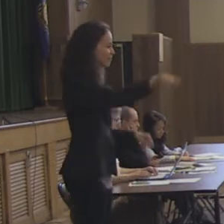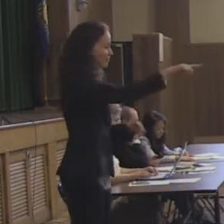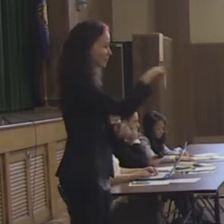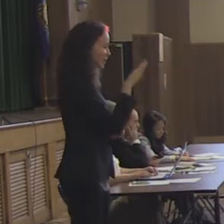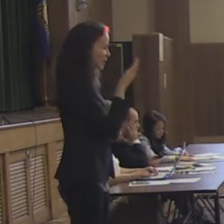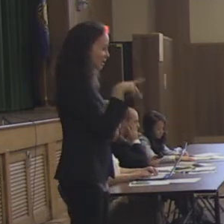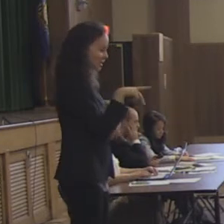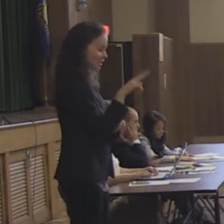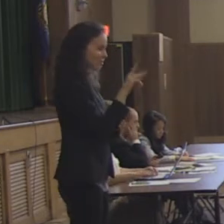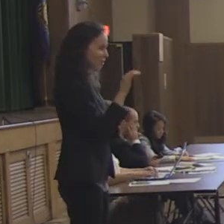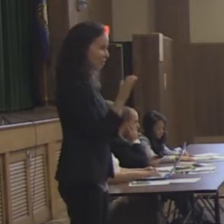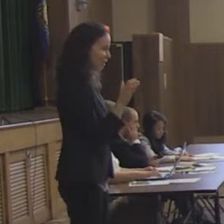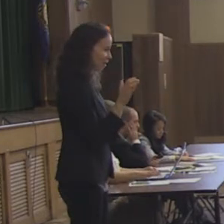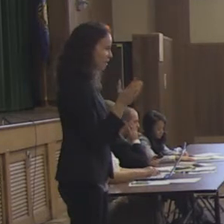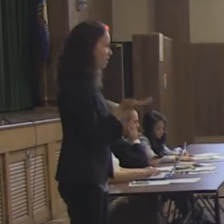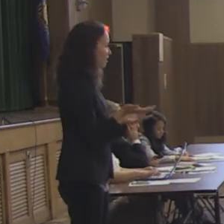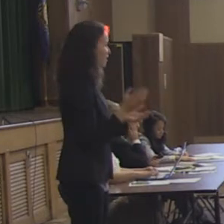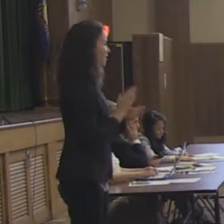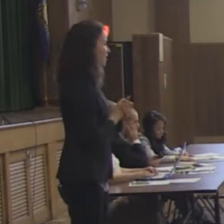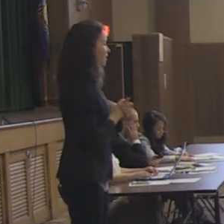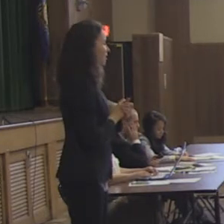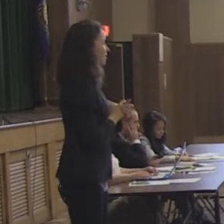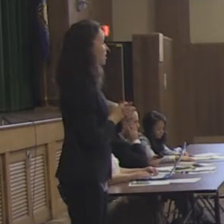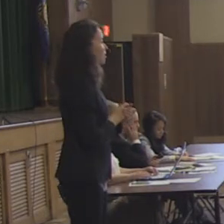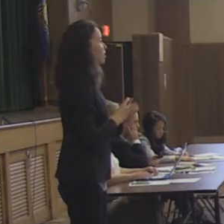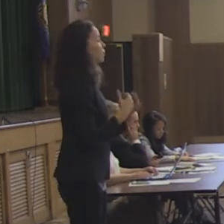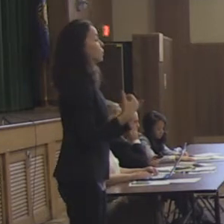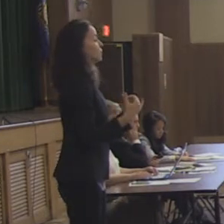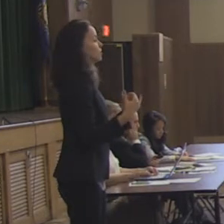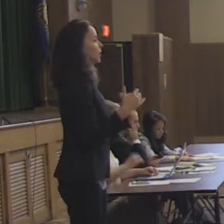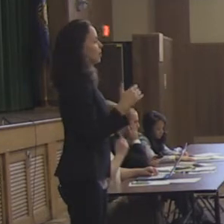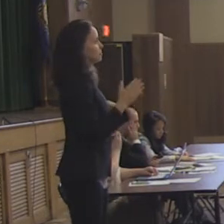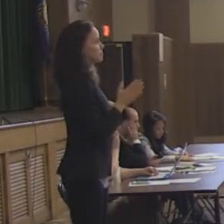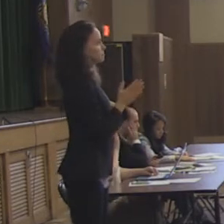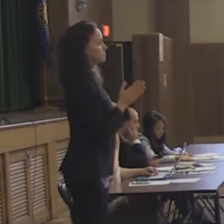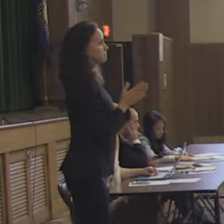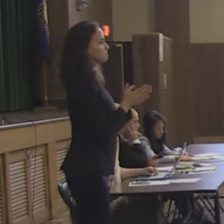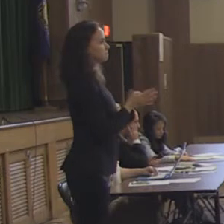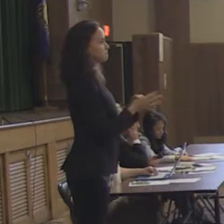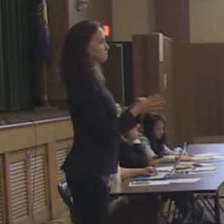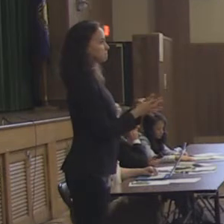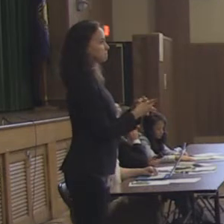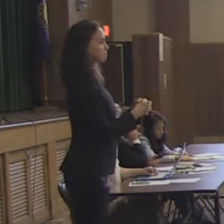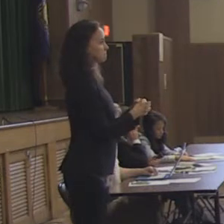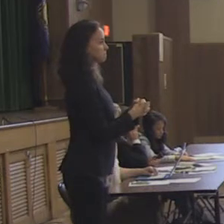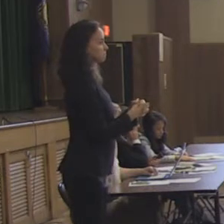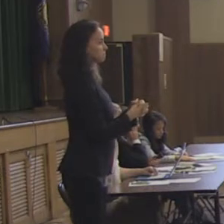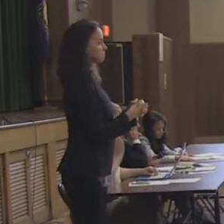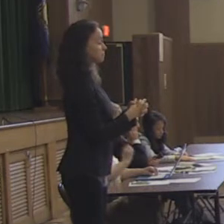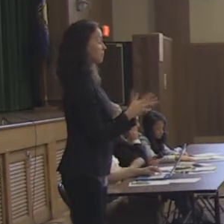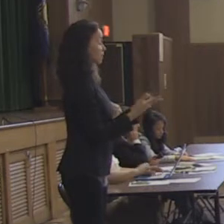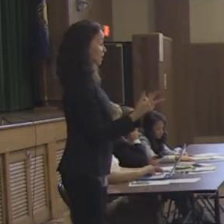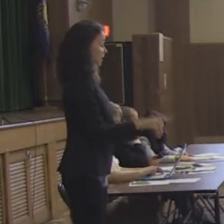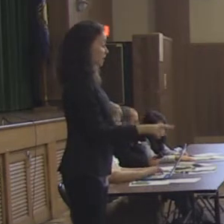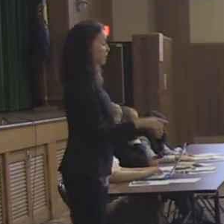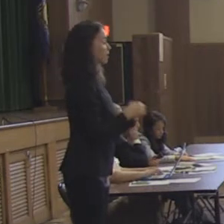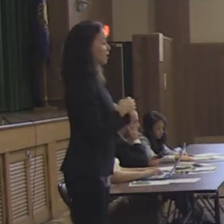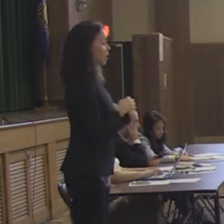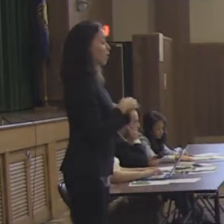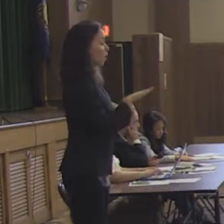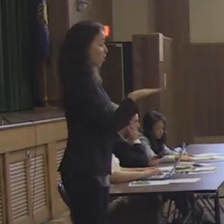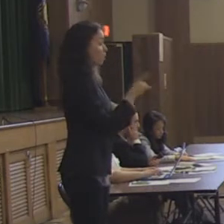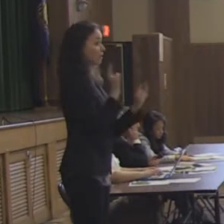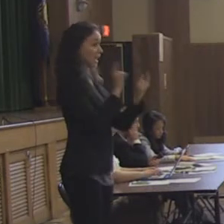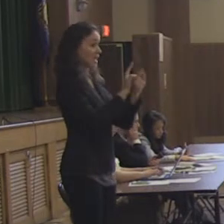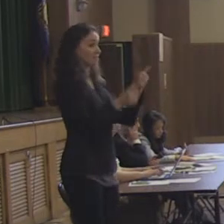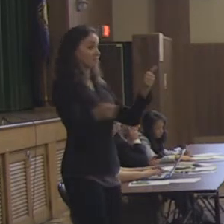just encourage, as of right now, the way the situation was put forth is that you can contact an